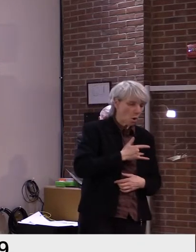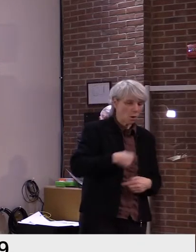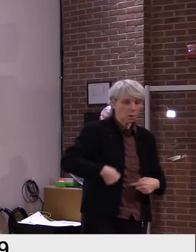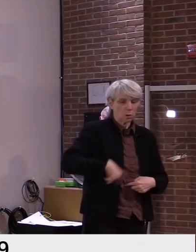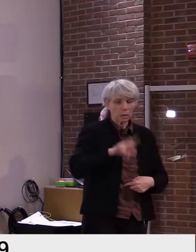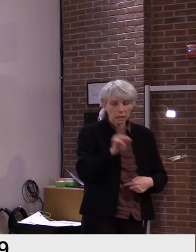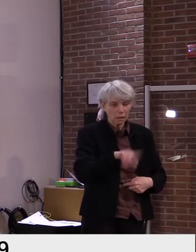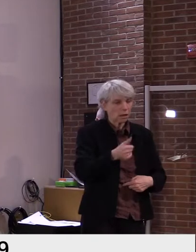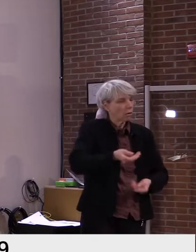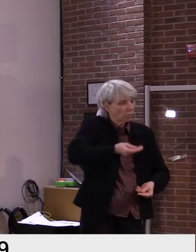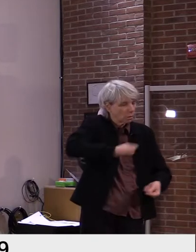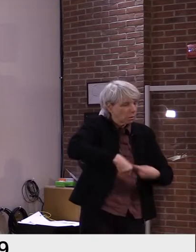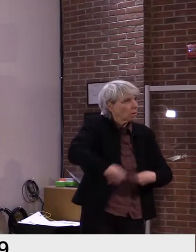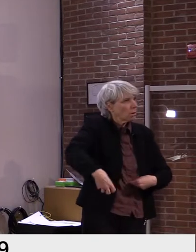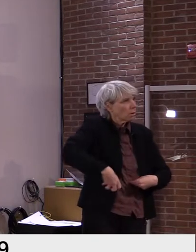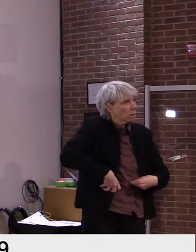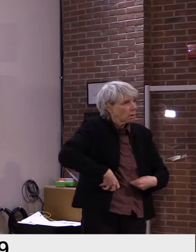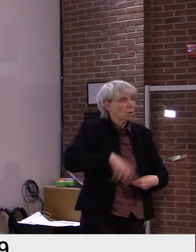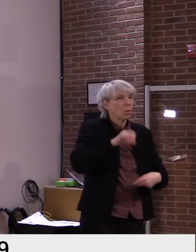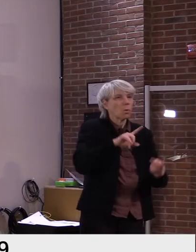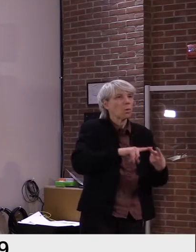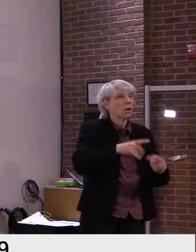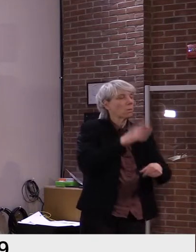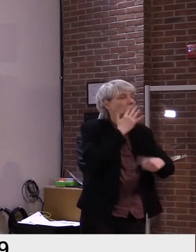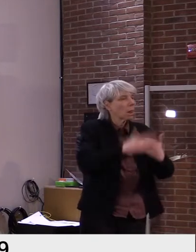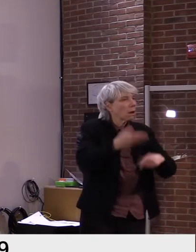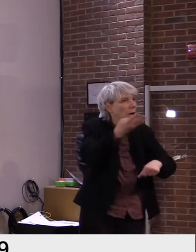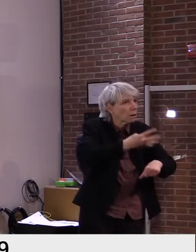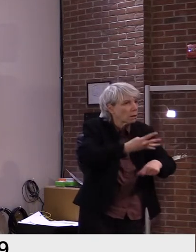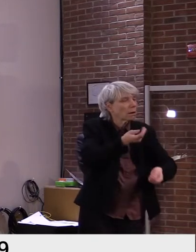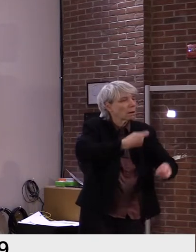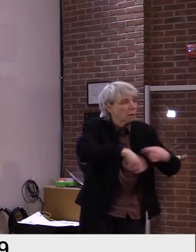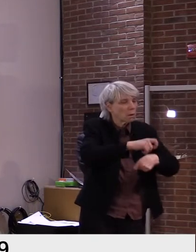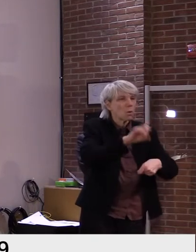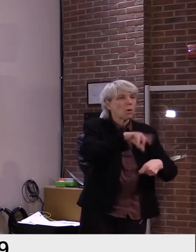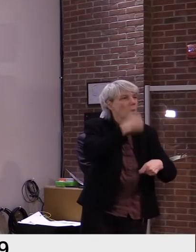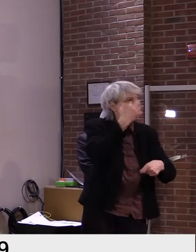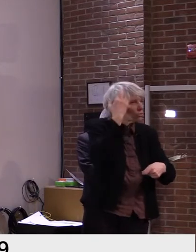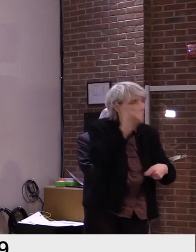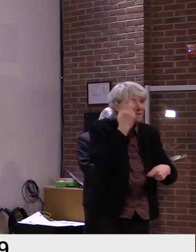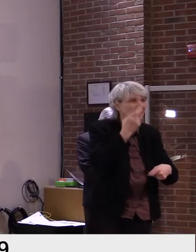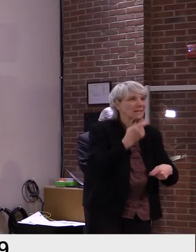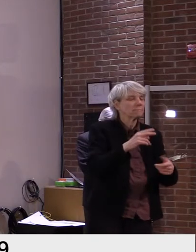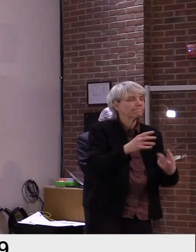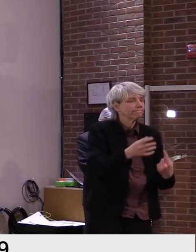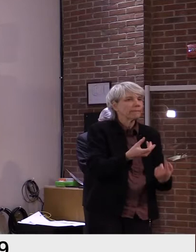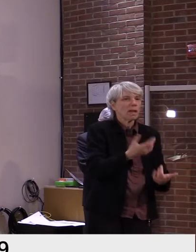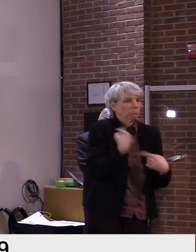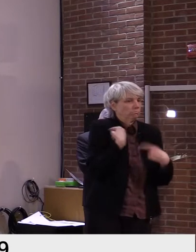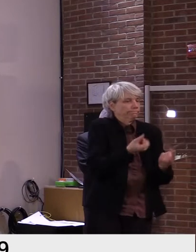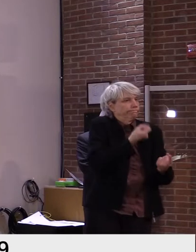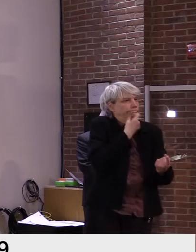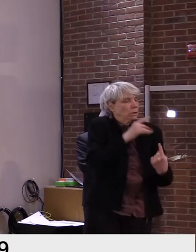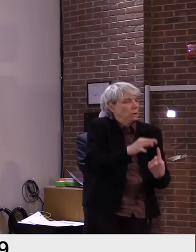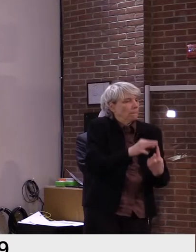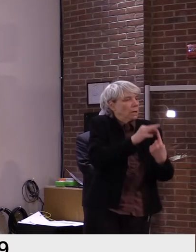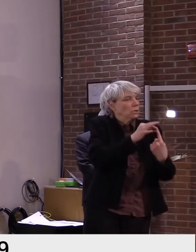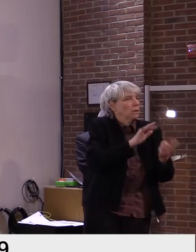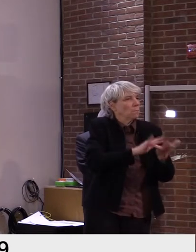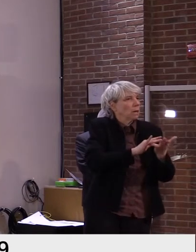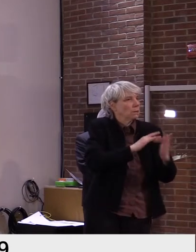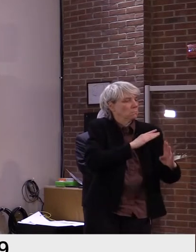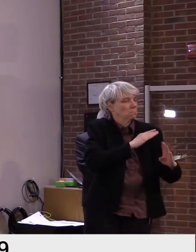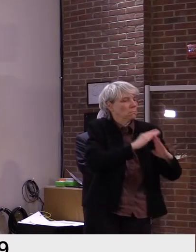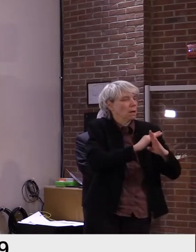marrow transplant, immune deficiencies, or other causes. Or HIV with a low CD4 cell count